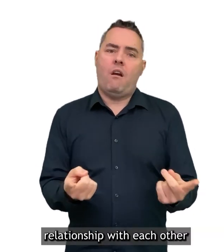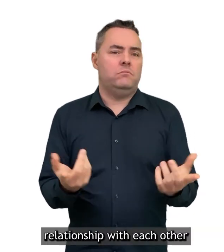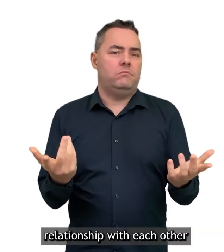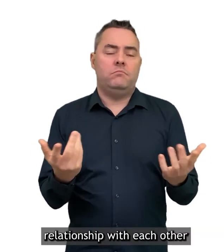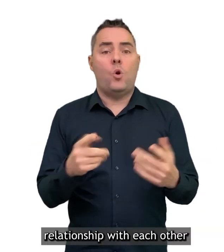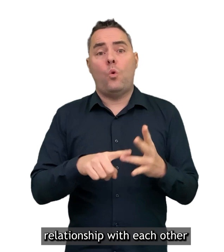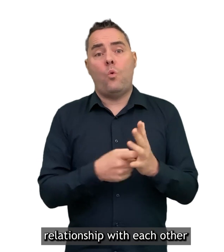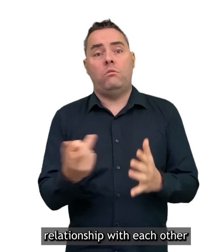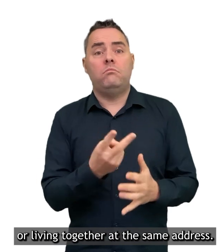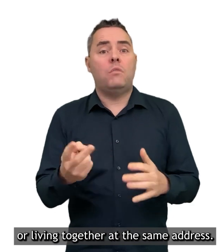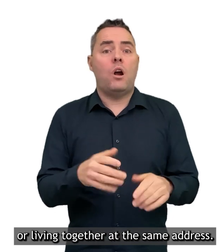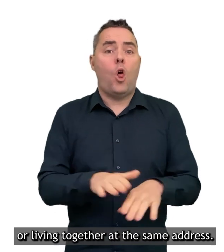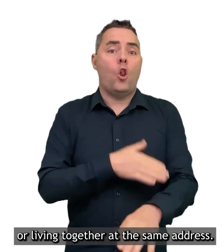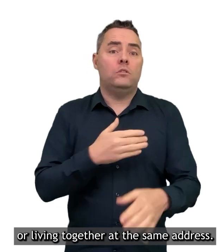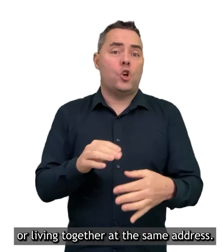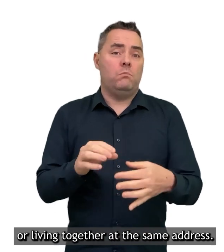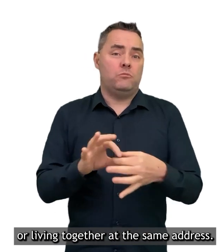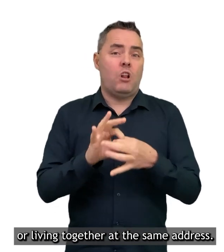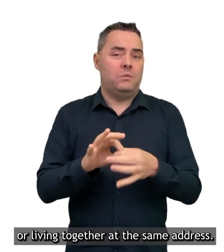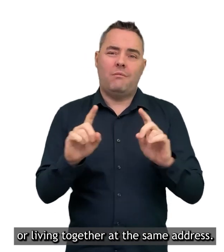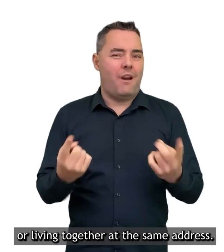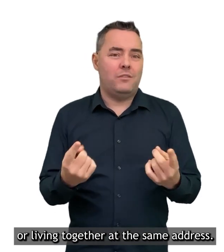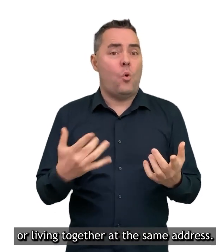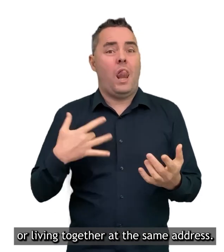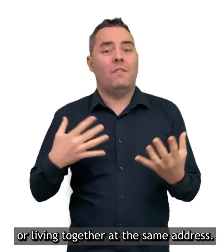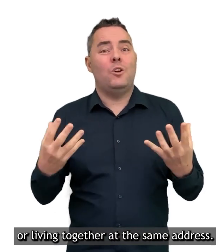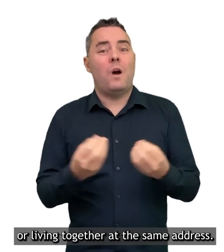other, or living together at the same address.